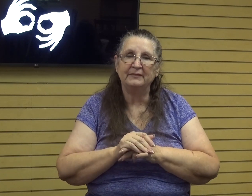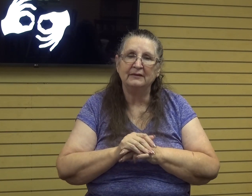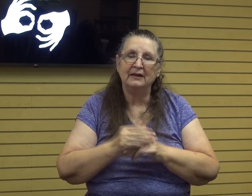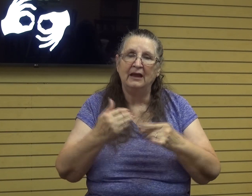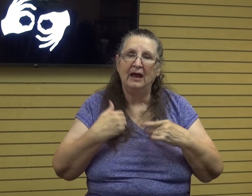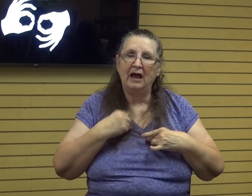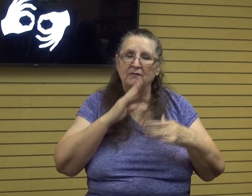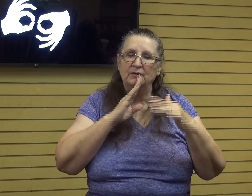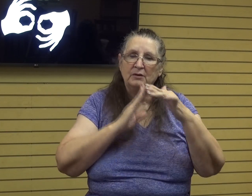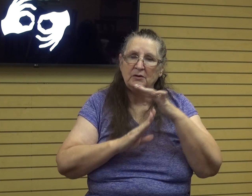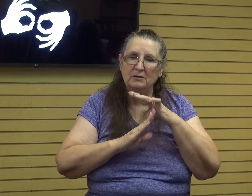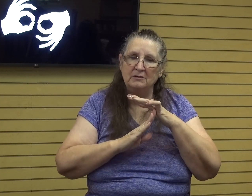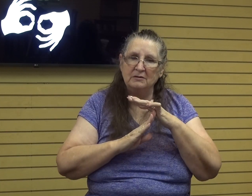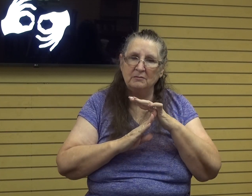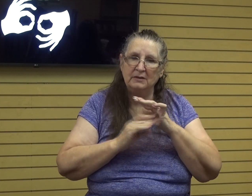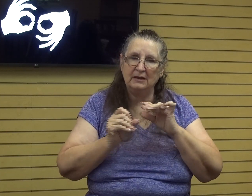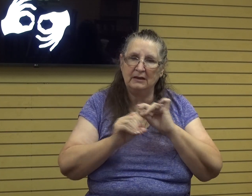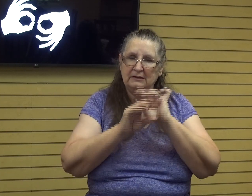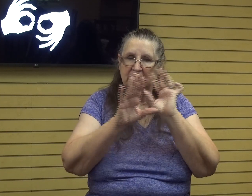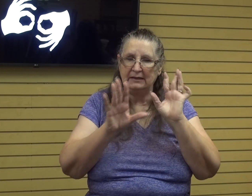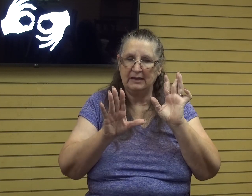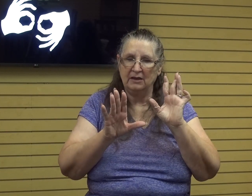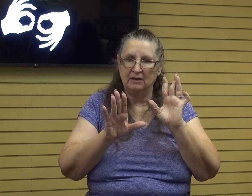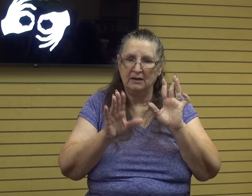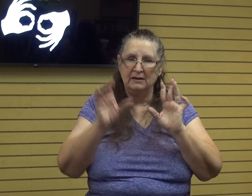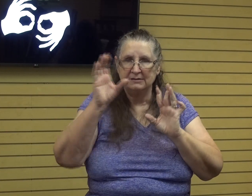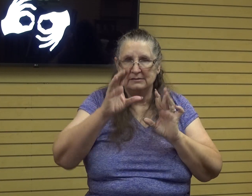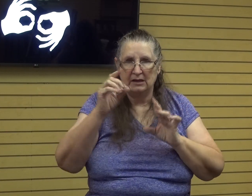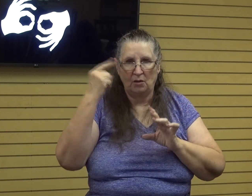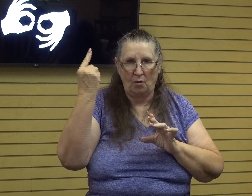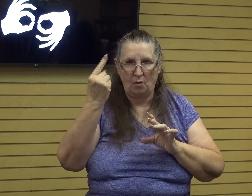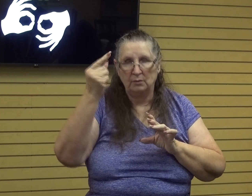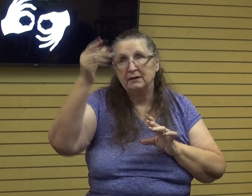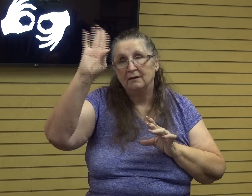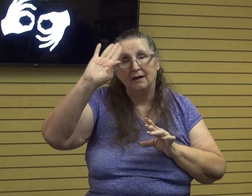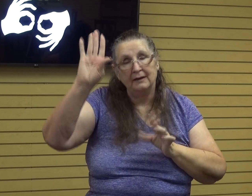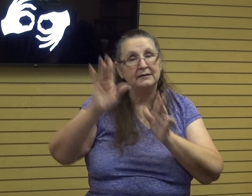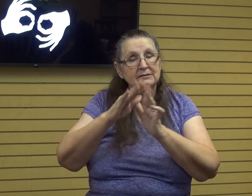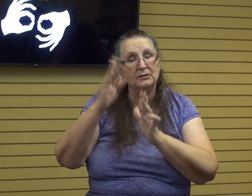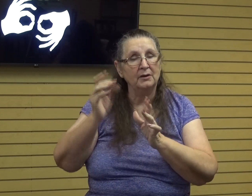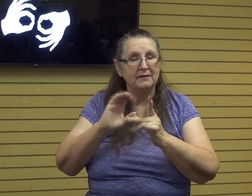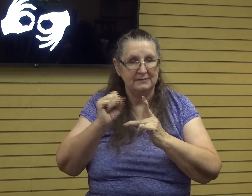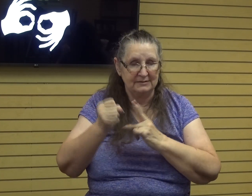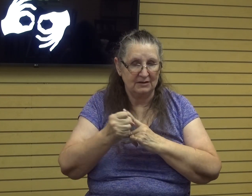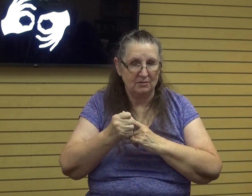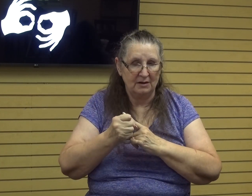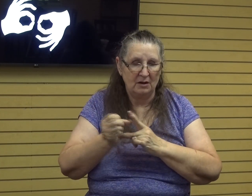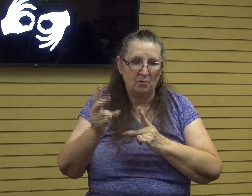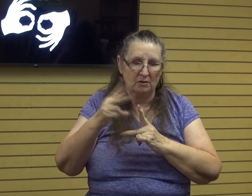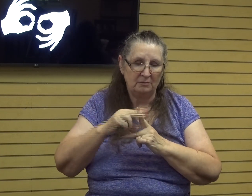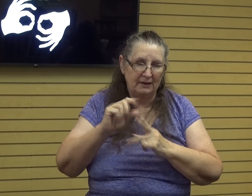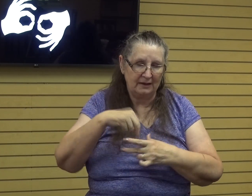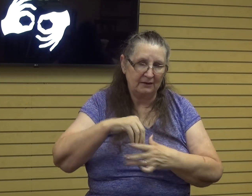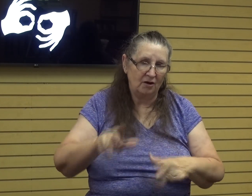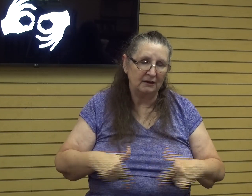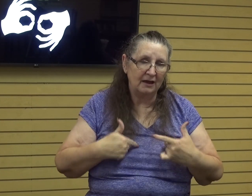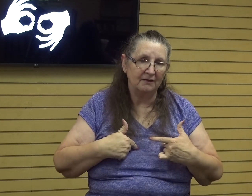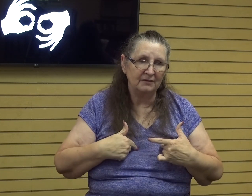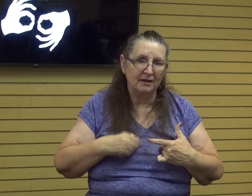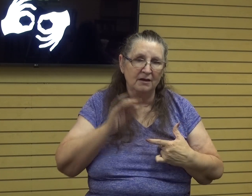humility to be transparent and only seeking God's glory in these situations. When we apply all these things in our lives, the fruit that comes from it